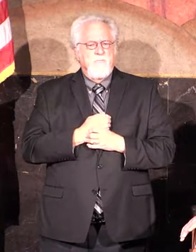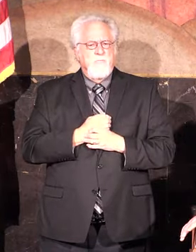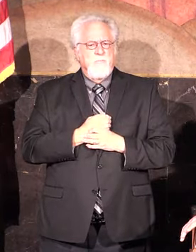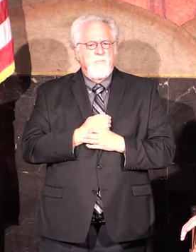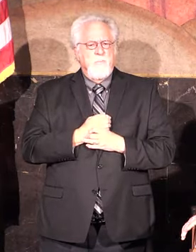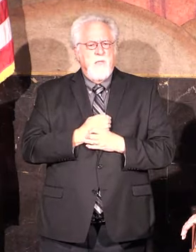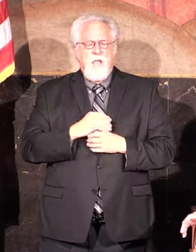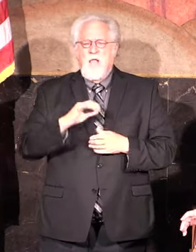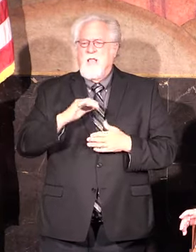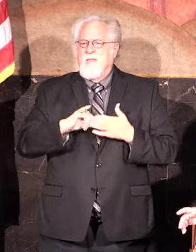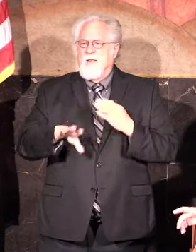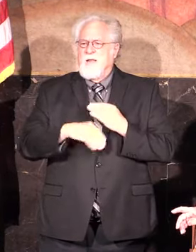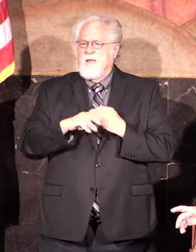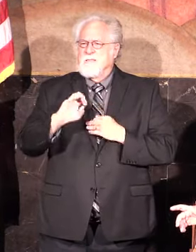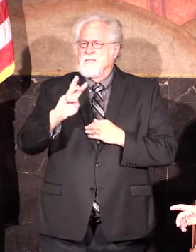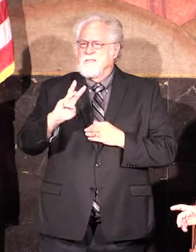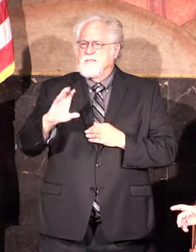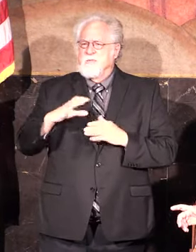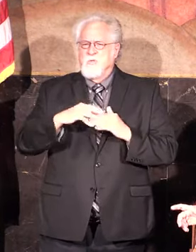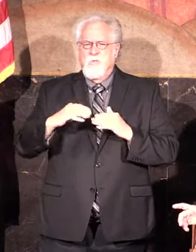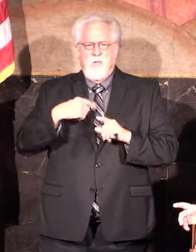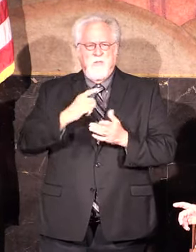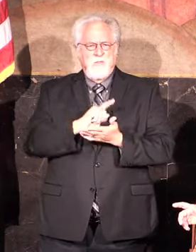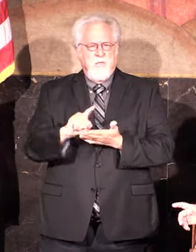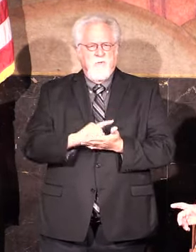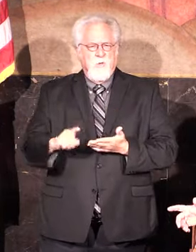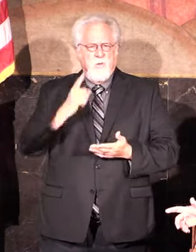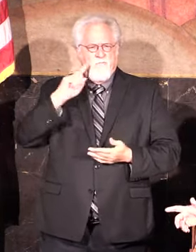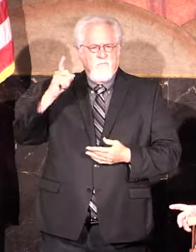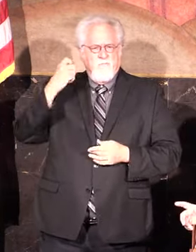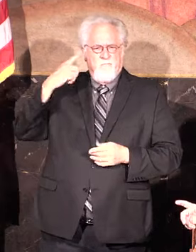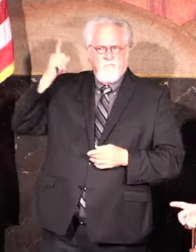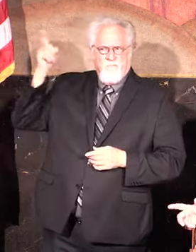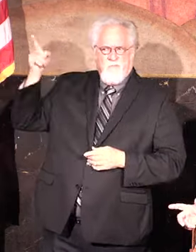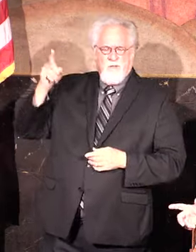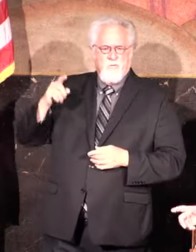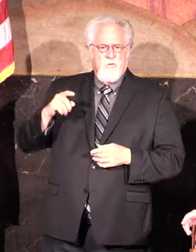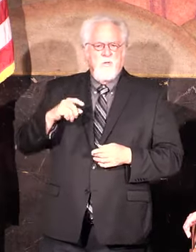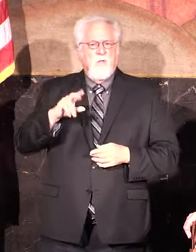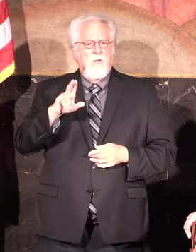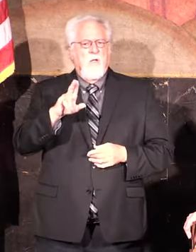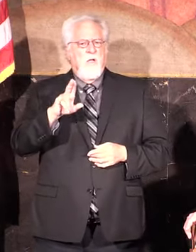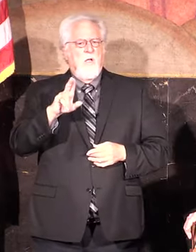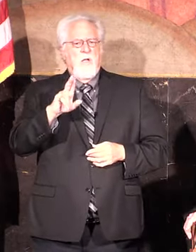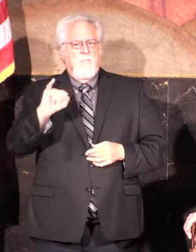extra $600 a week in federal pandemic